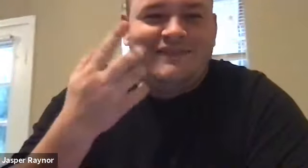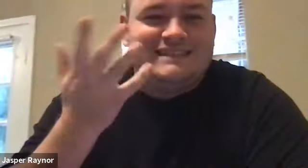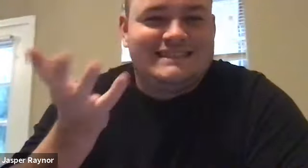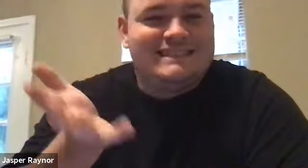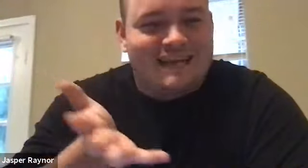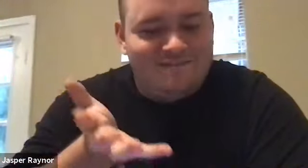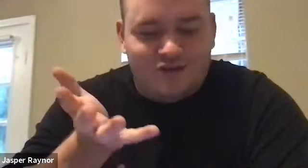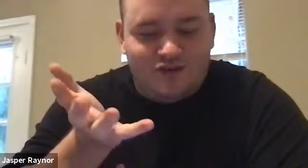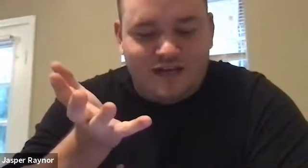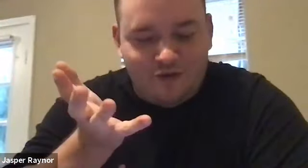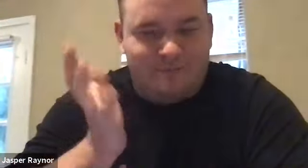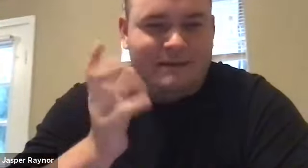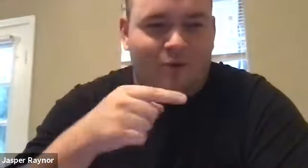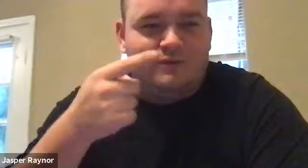This is the sign for hearing people.